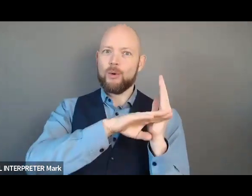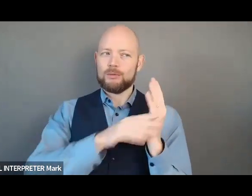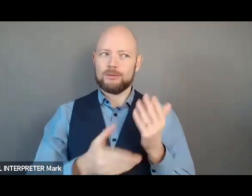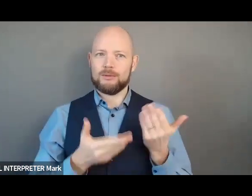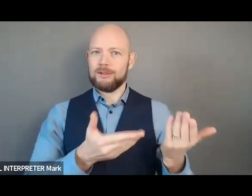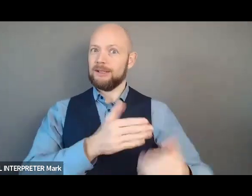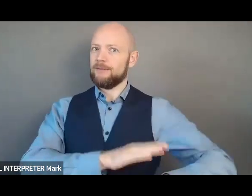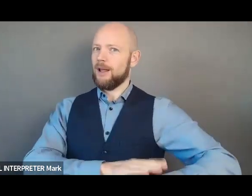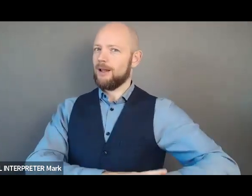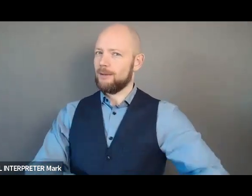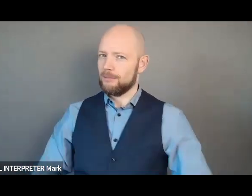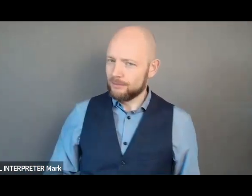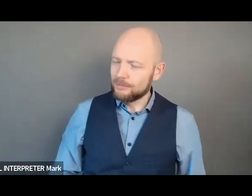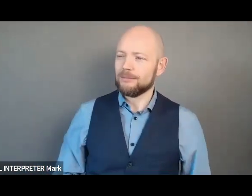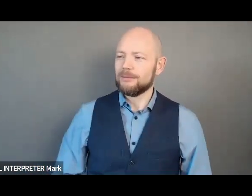time.